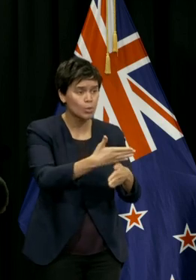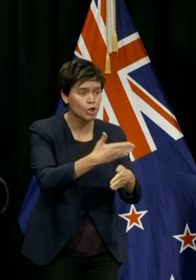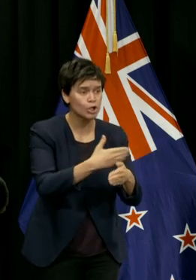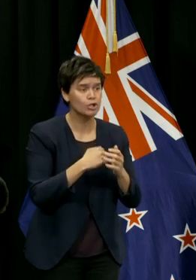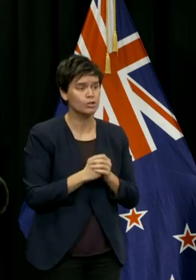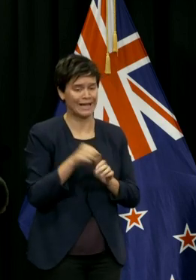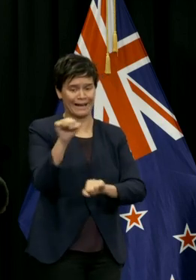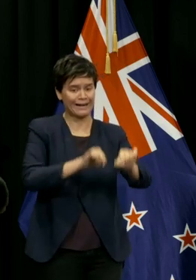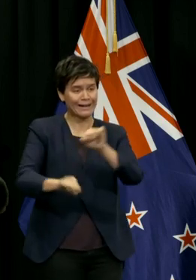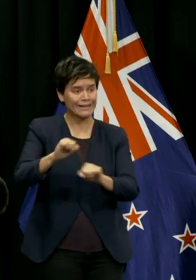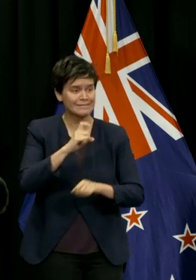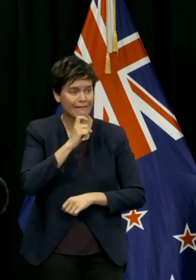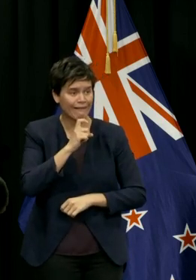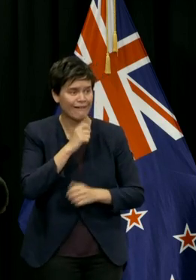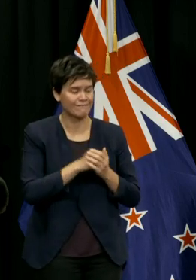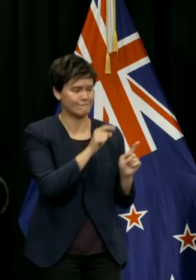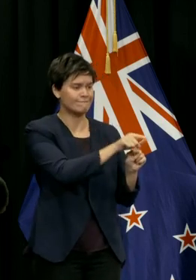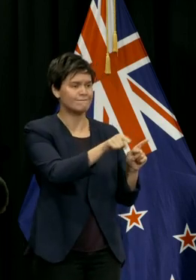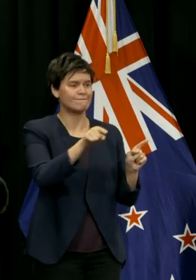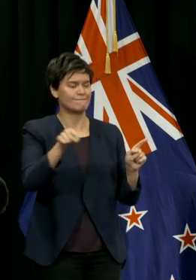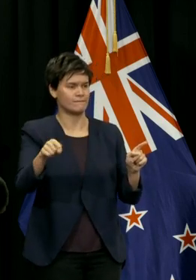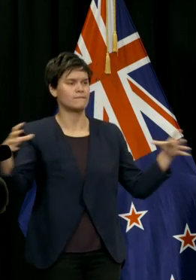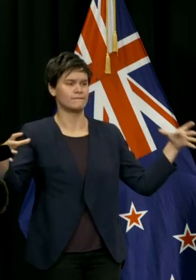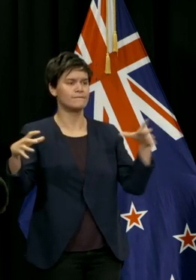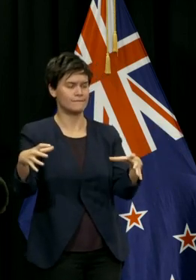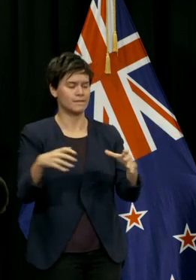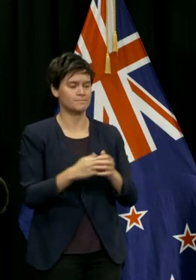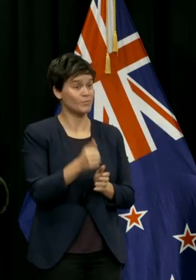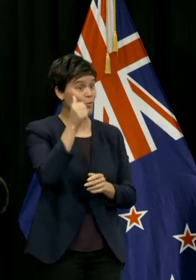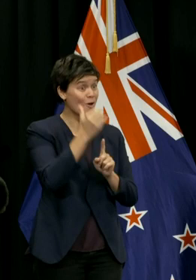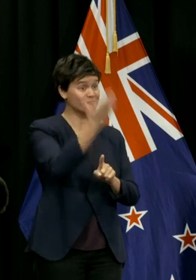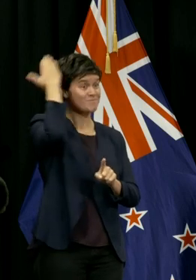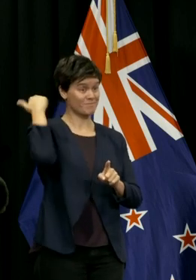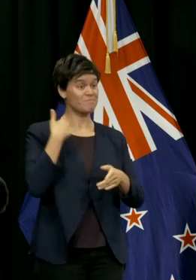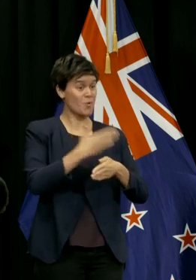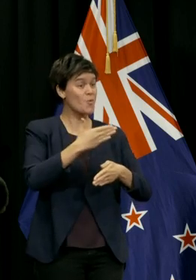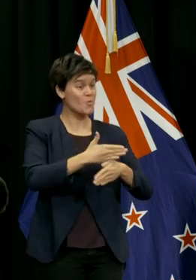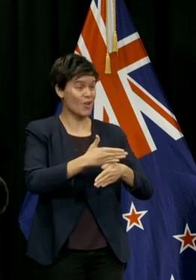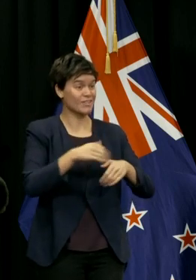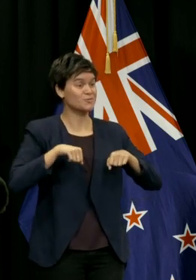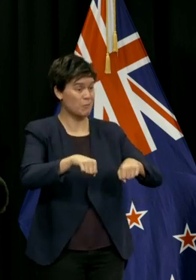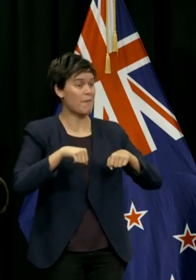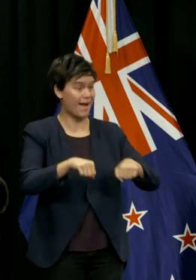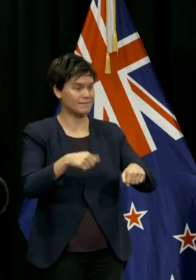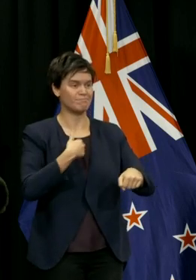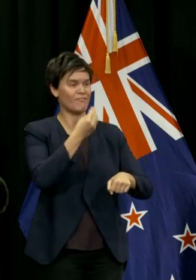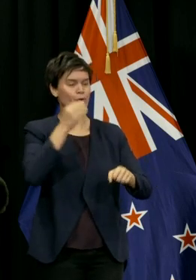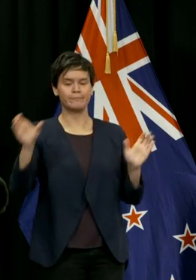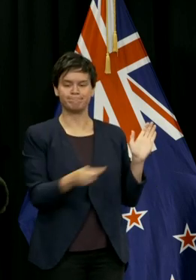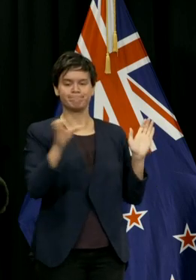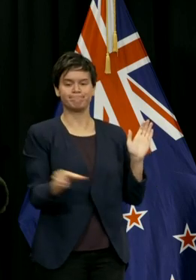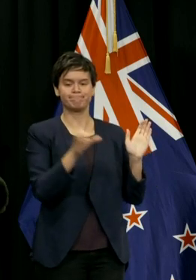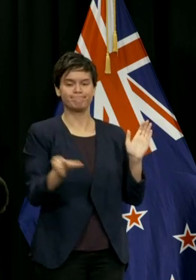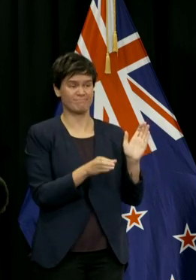cleaners. I was once a checkout operator. I can tell you that it is a thankless job at the best of